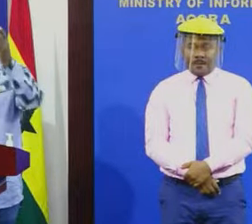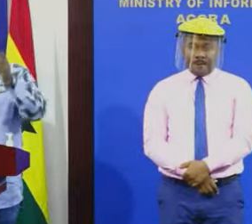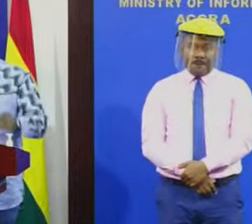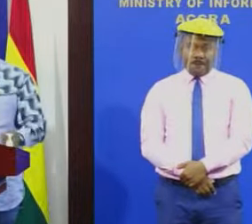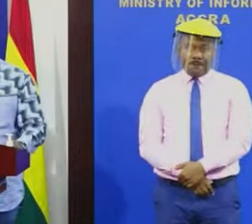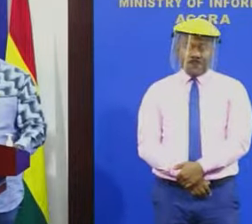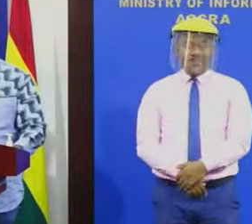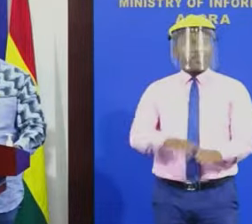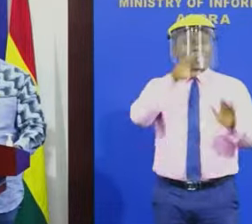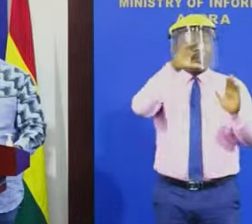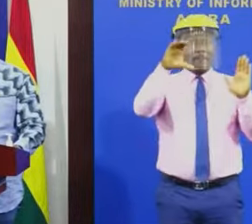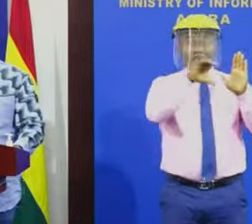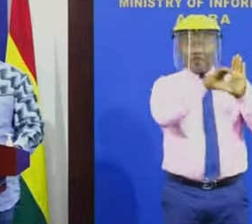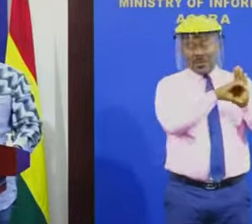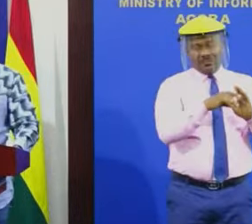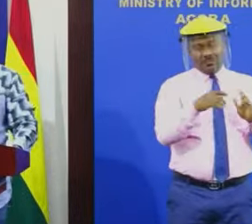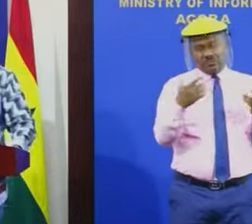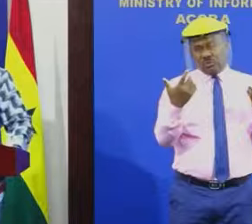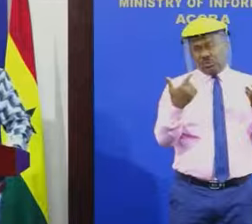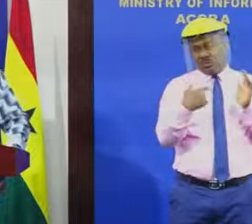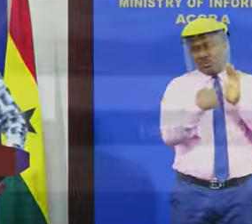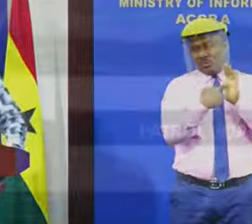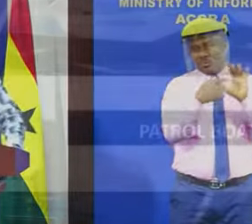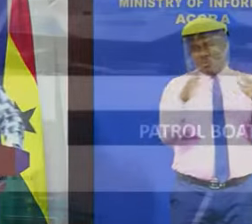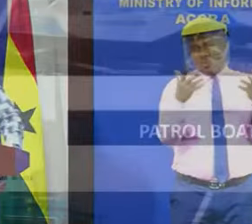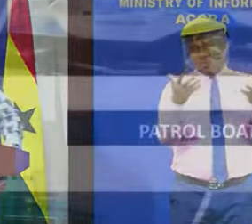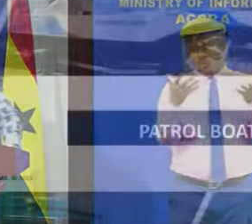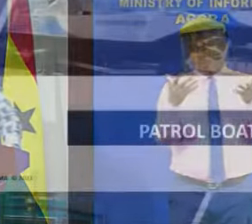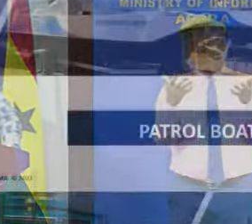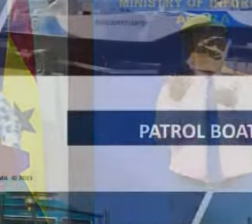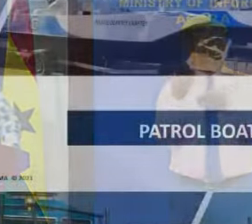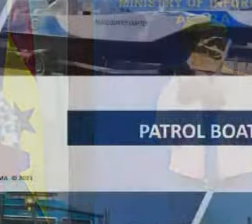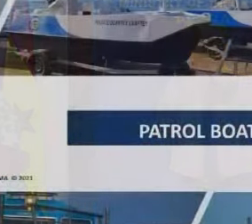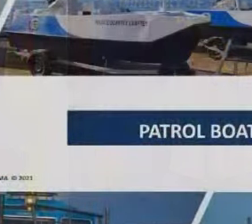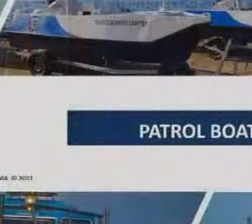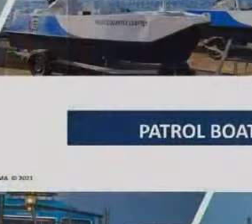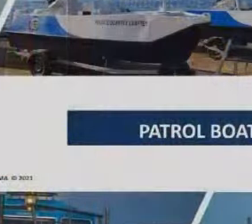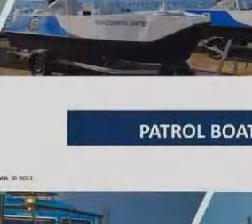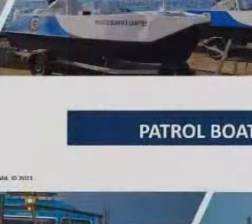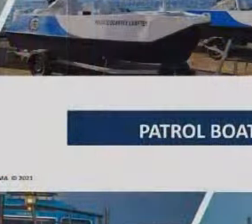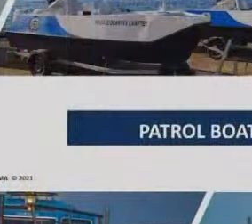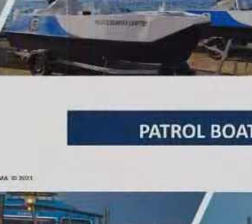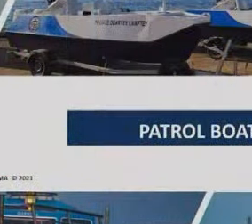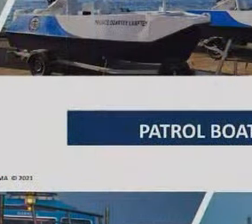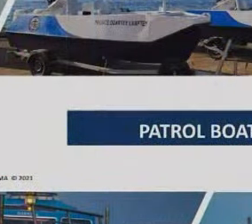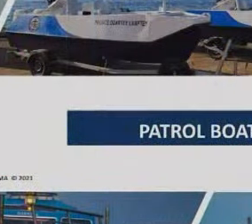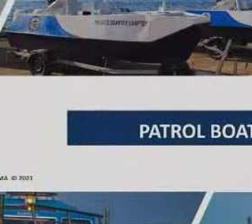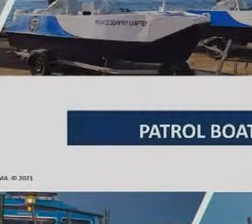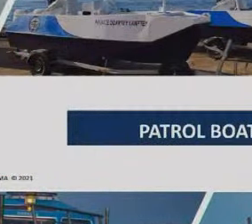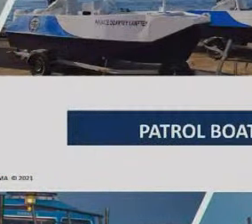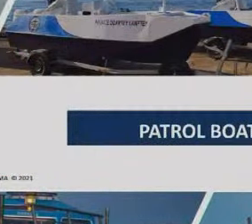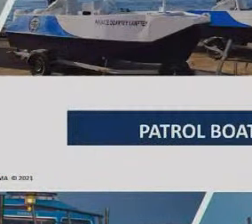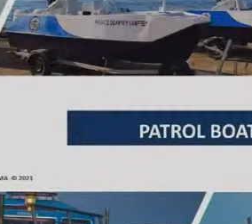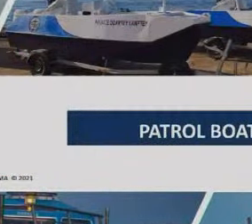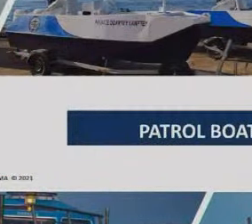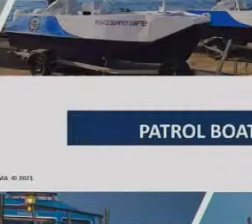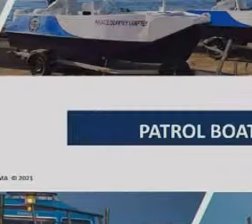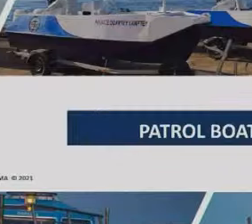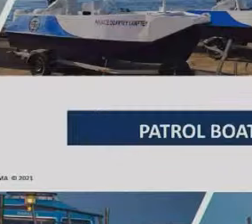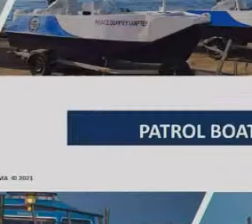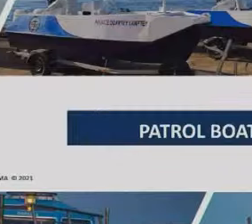so the picture you see now shows you some of the patrol boats. We have the Park Grant, with